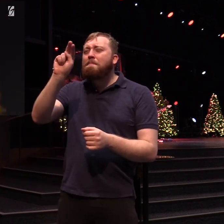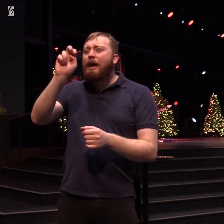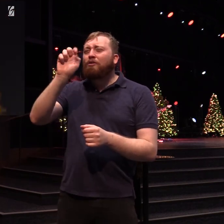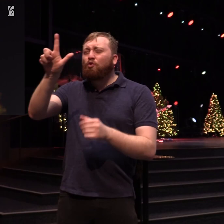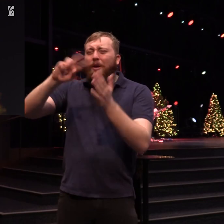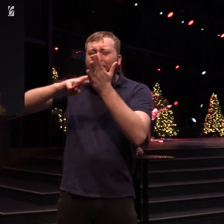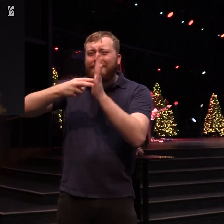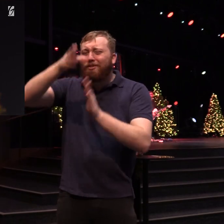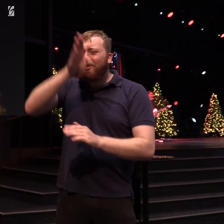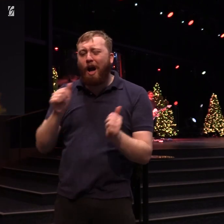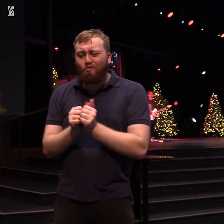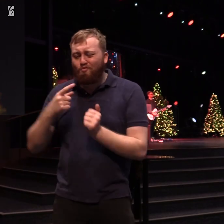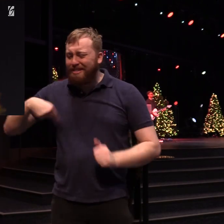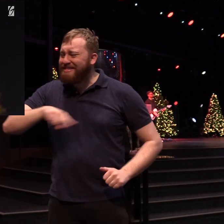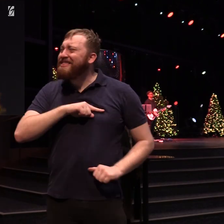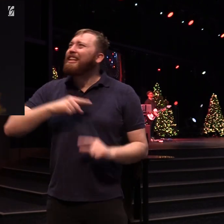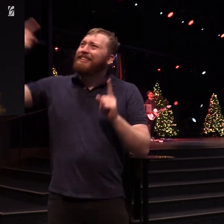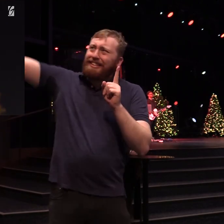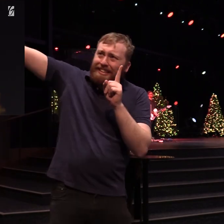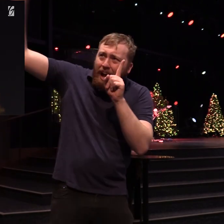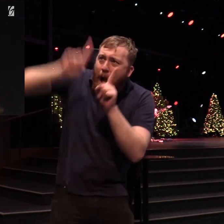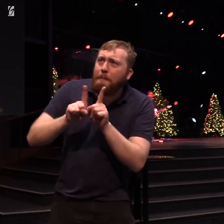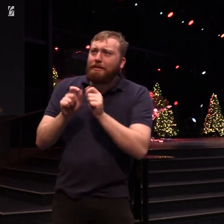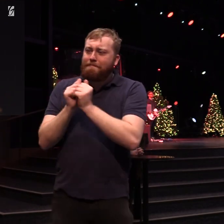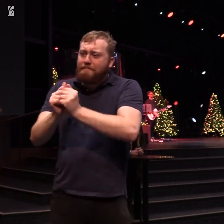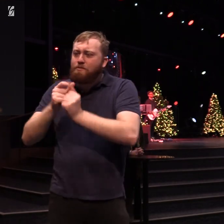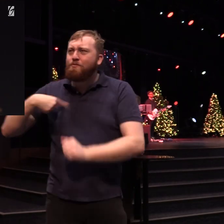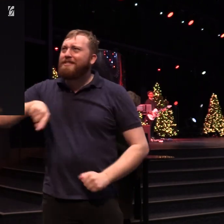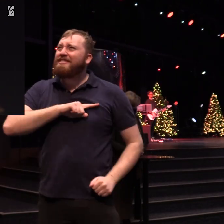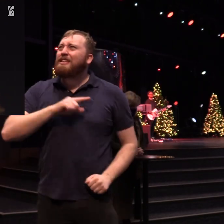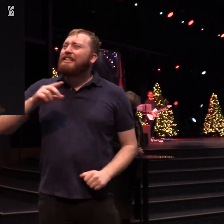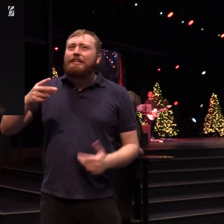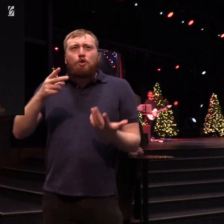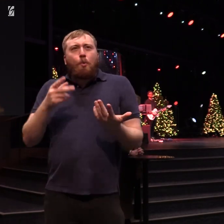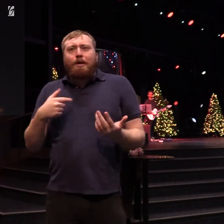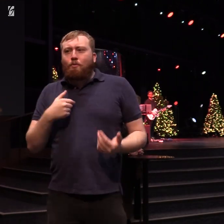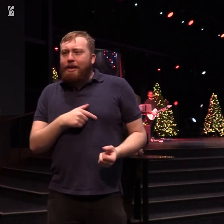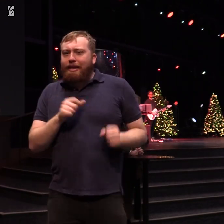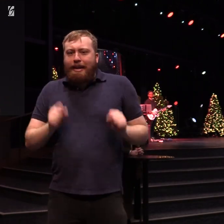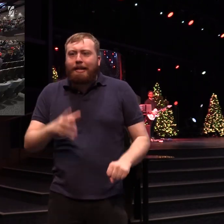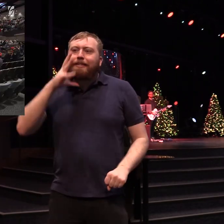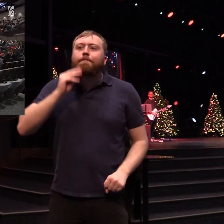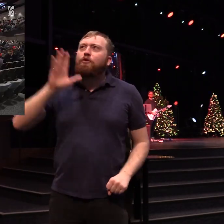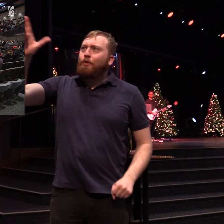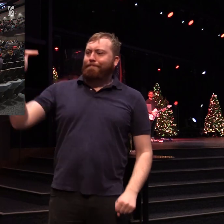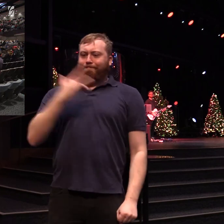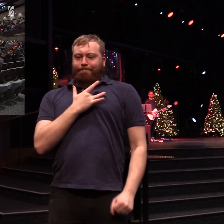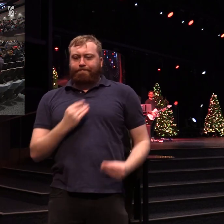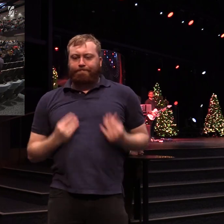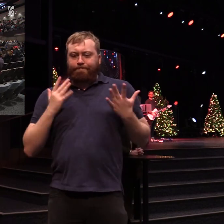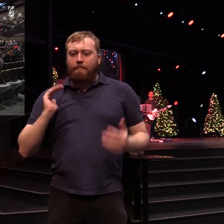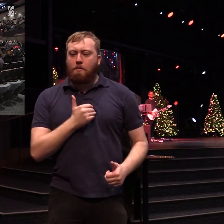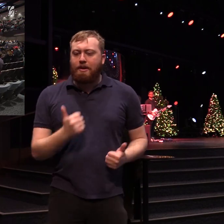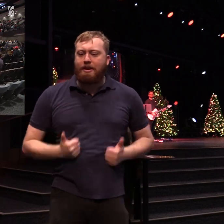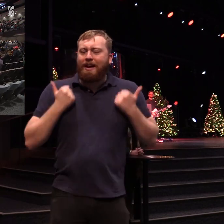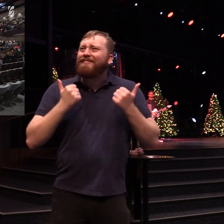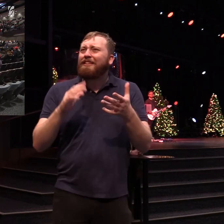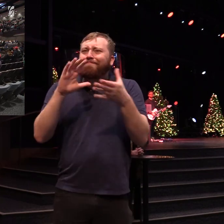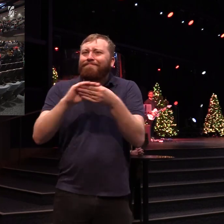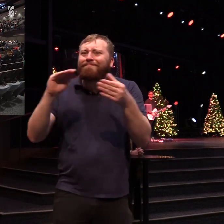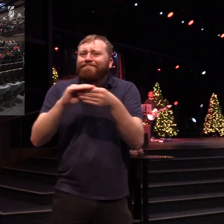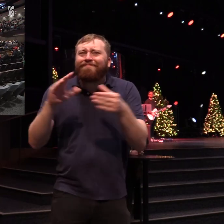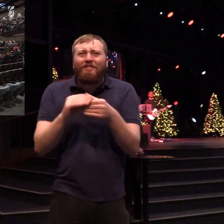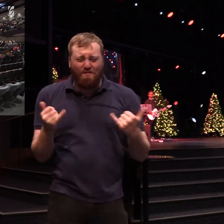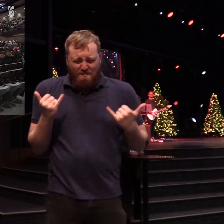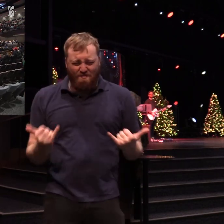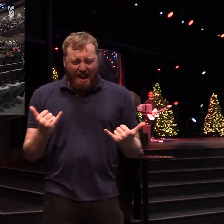let us see the miraculous work of your hand, your touch in our lives. And I pray that the testimonies will come from this moment in time, from